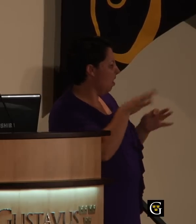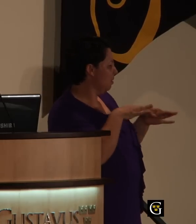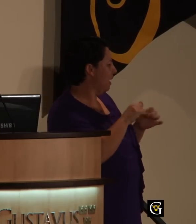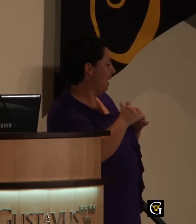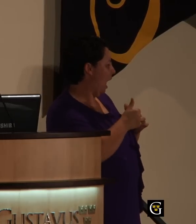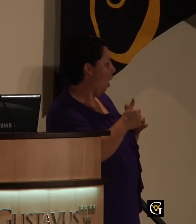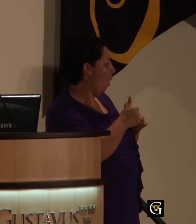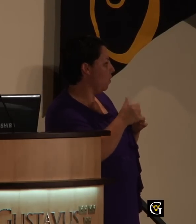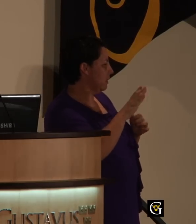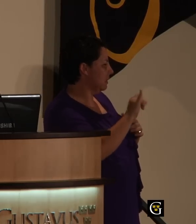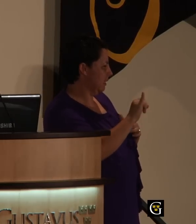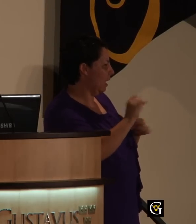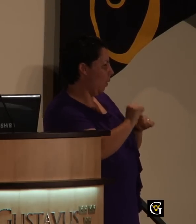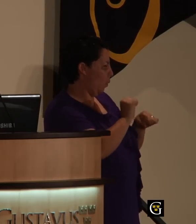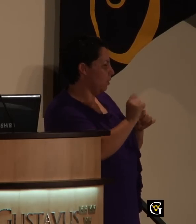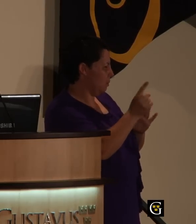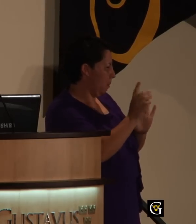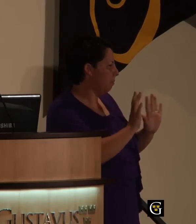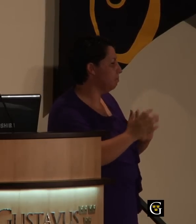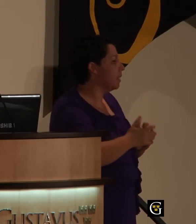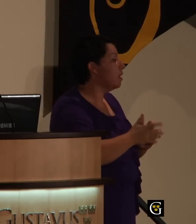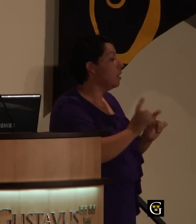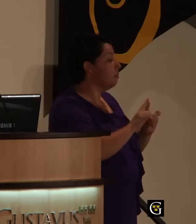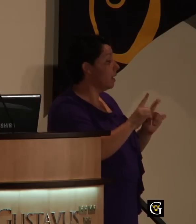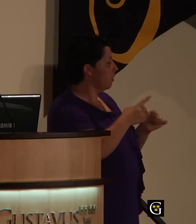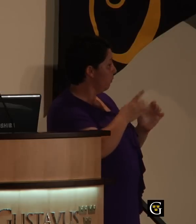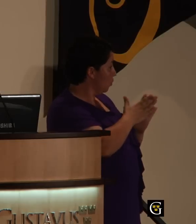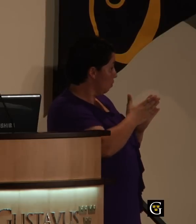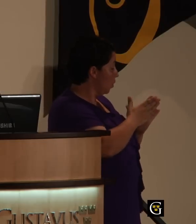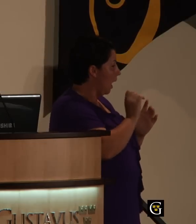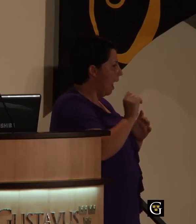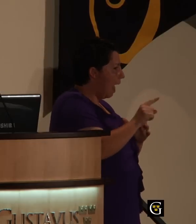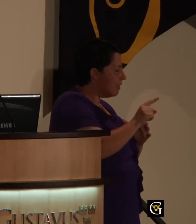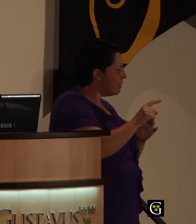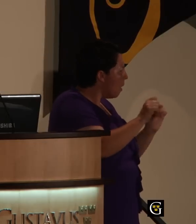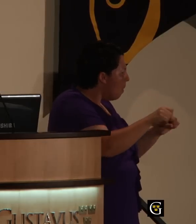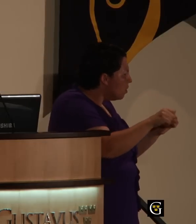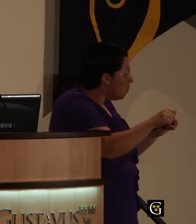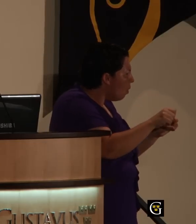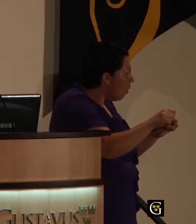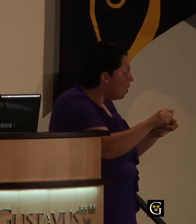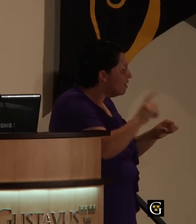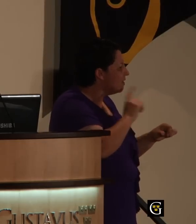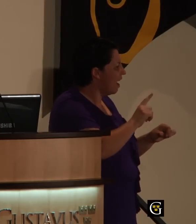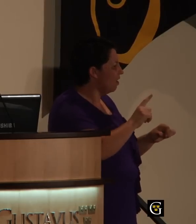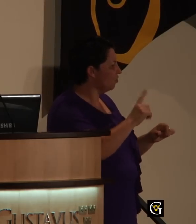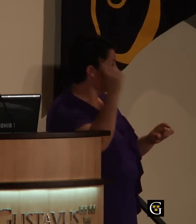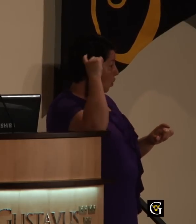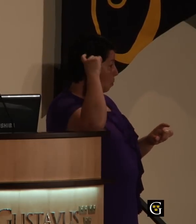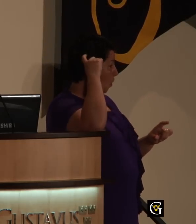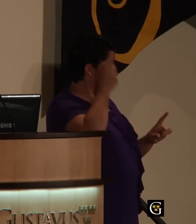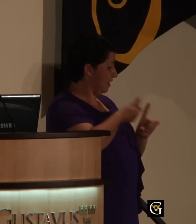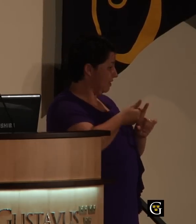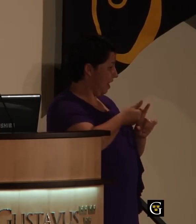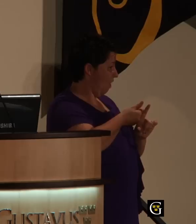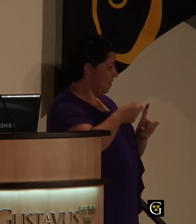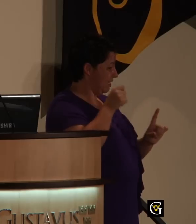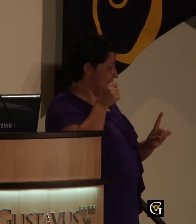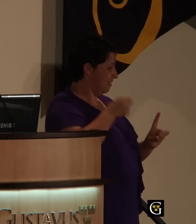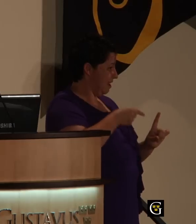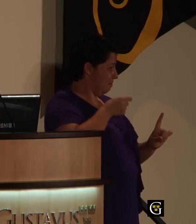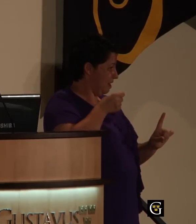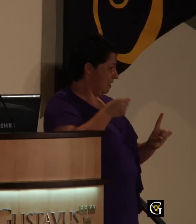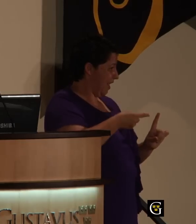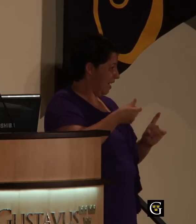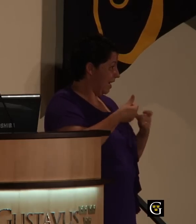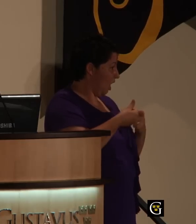in my second book, I asked the question, is it possible to stimulate the brain electrically and make it believe that it is